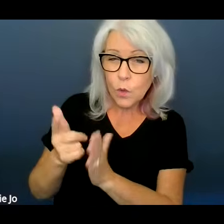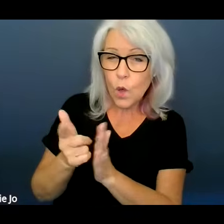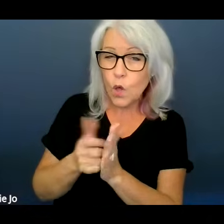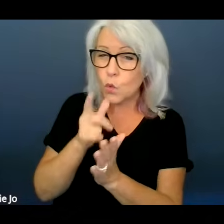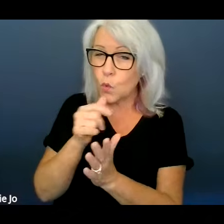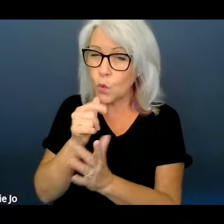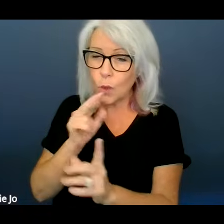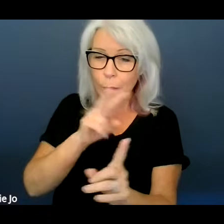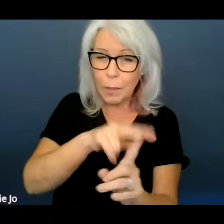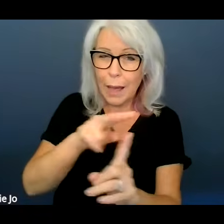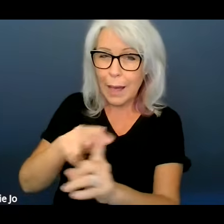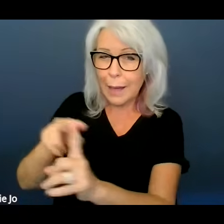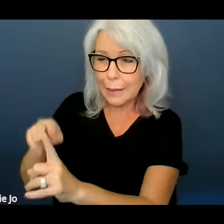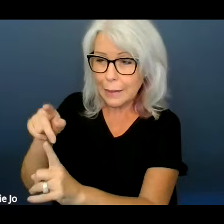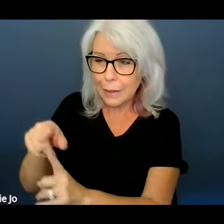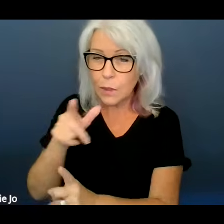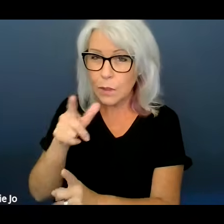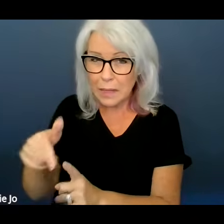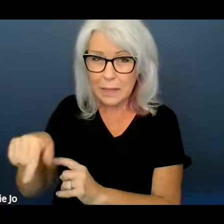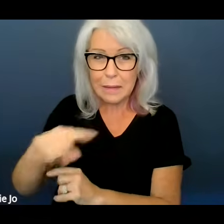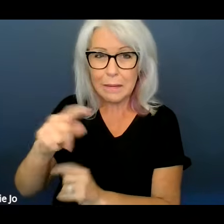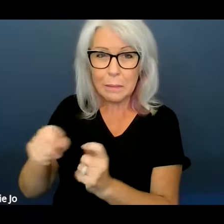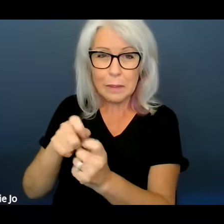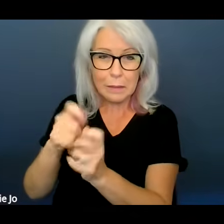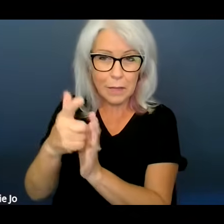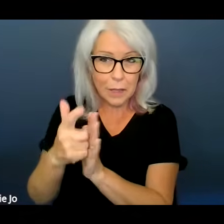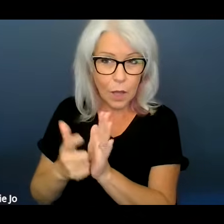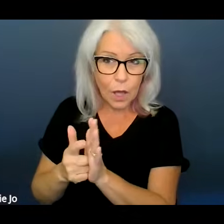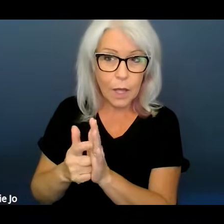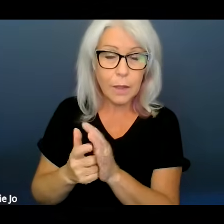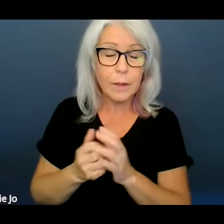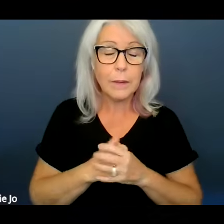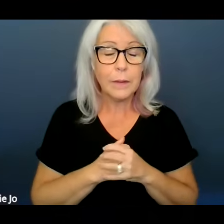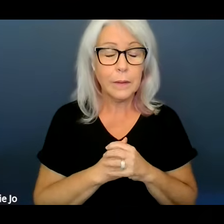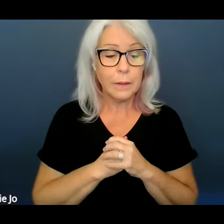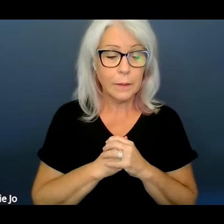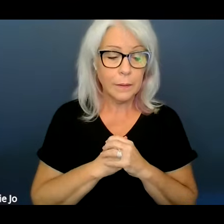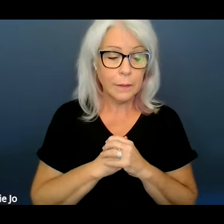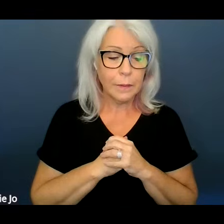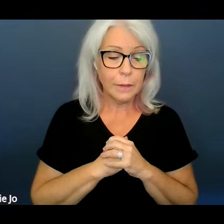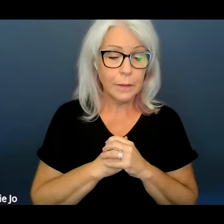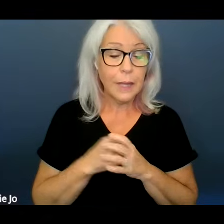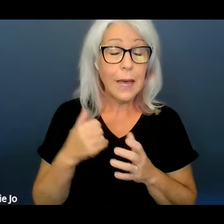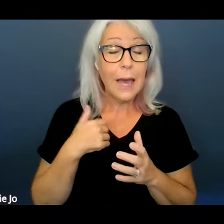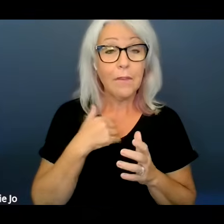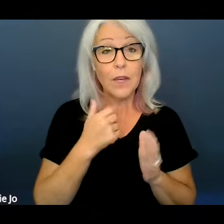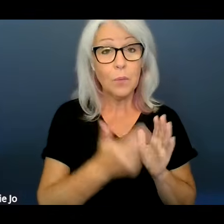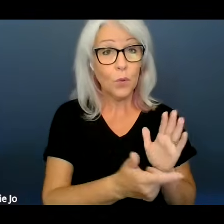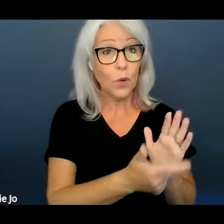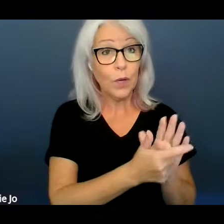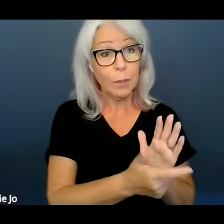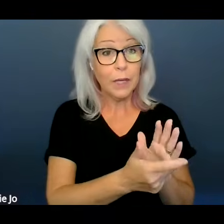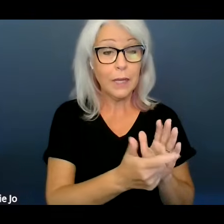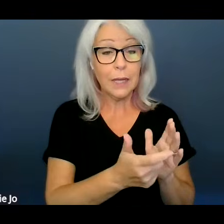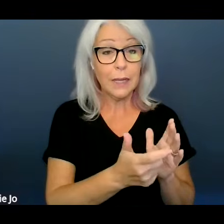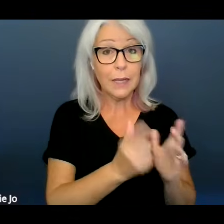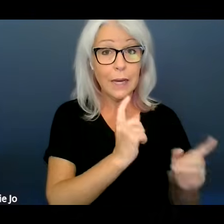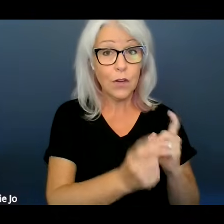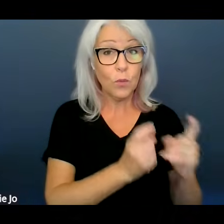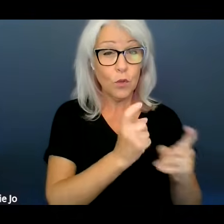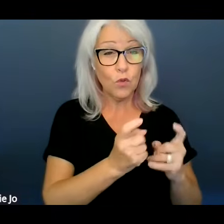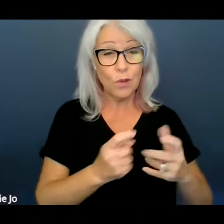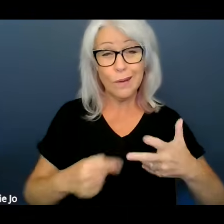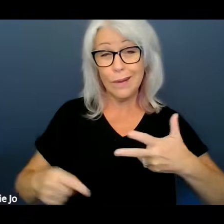with having the regulated, the prohibited contributions being in the middle. And so